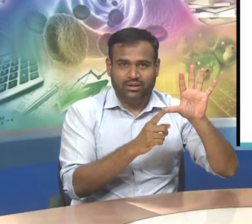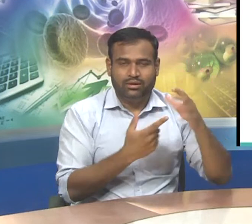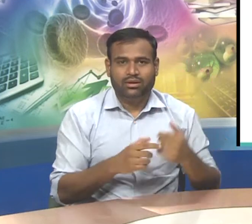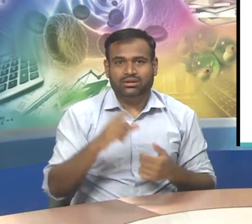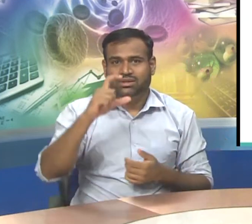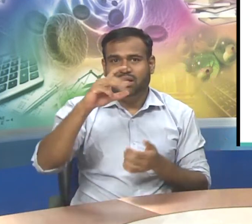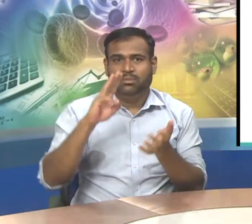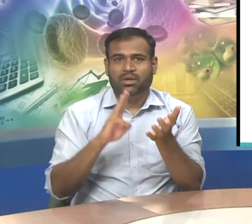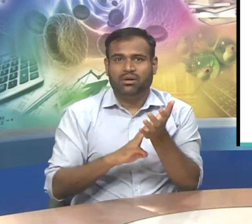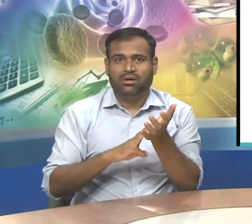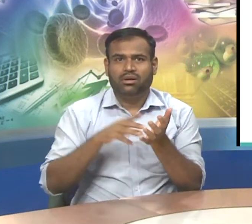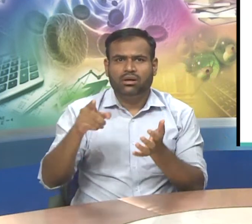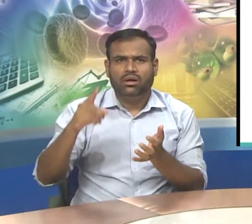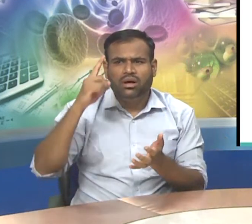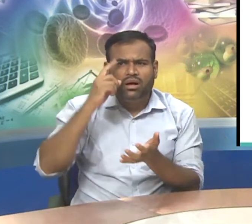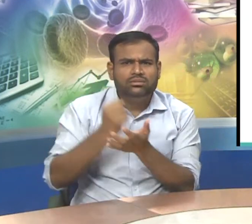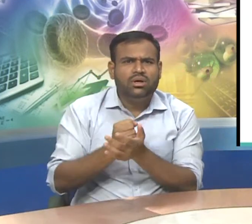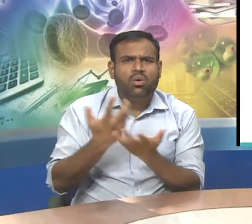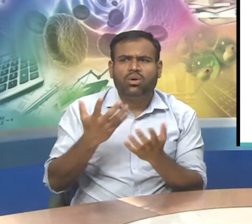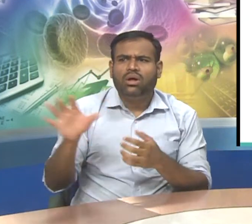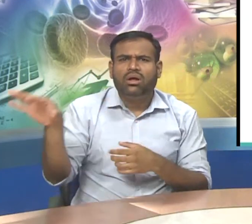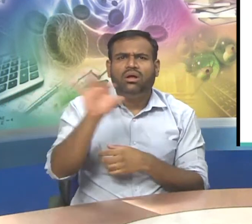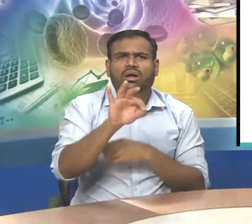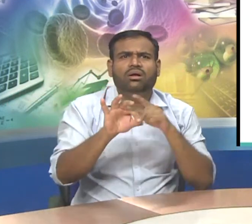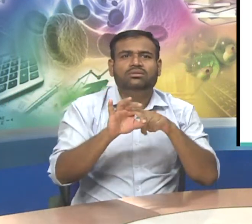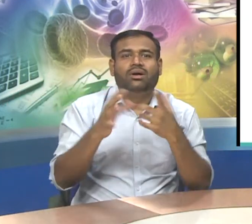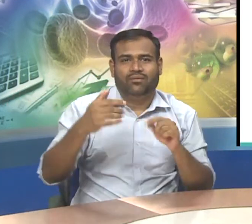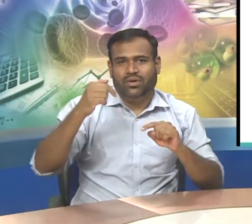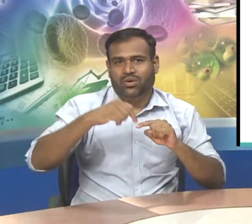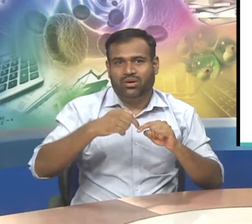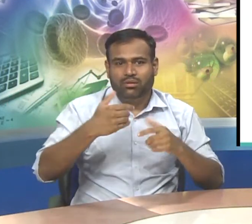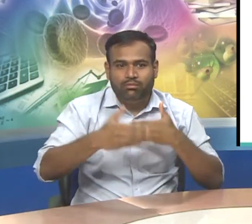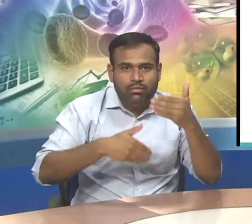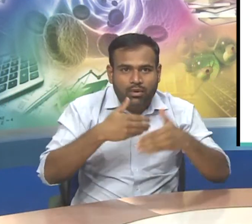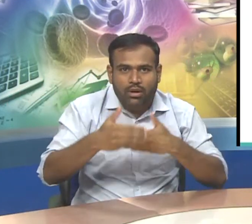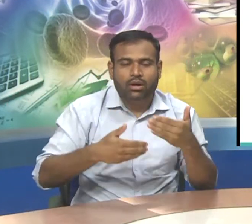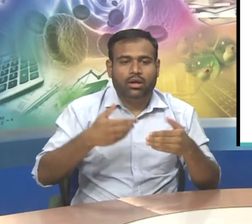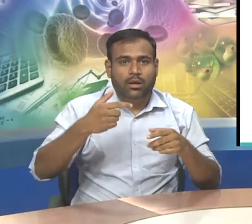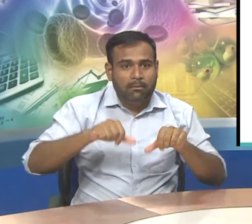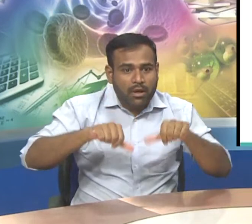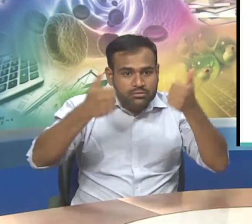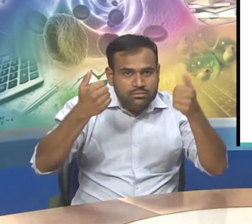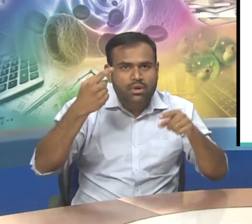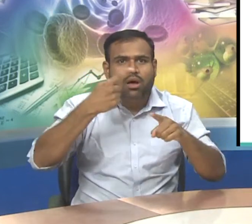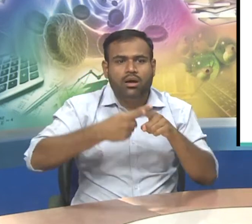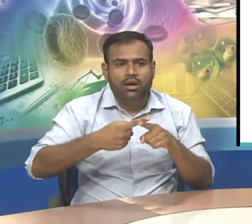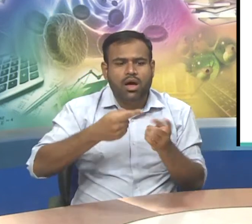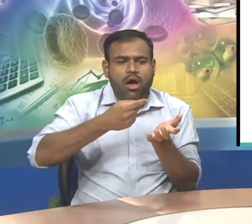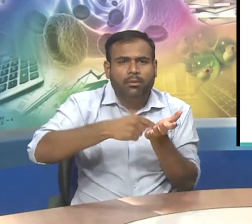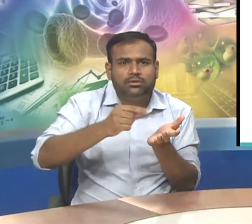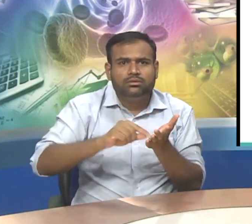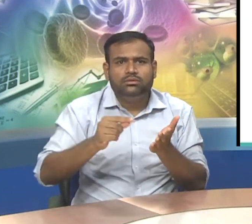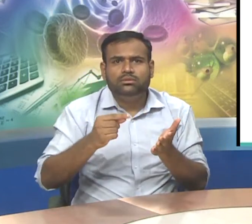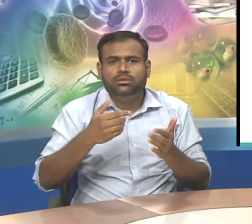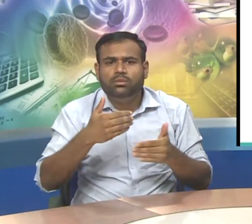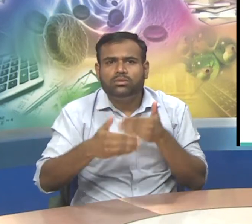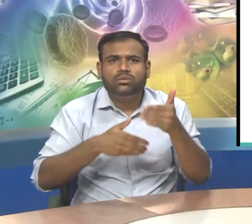The fifth objective of this lesson is we will be able to understand the election procedure or the